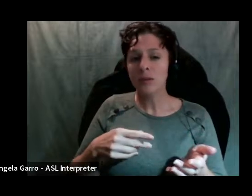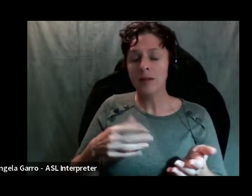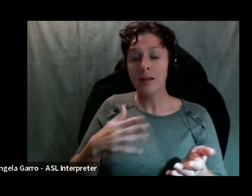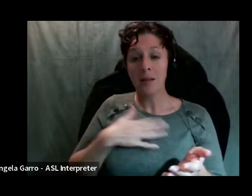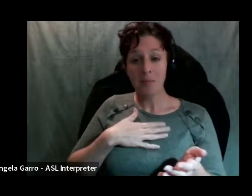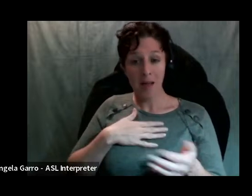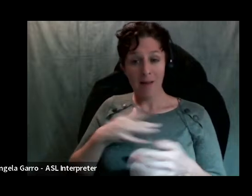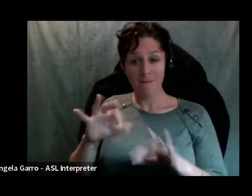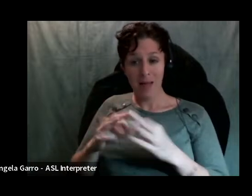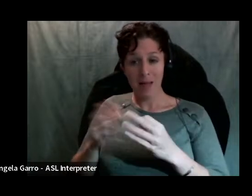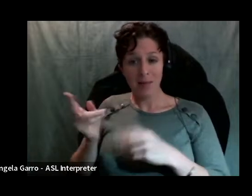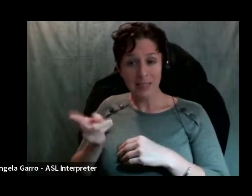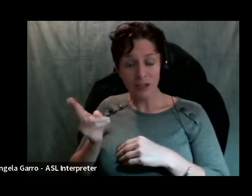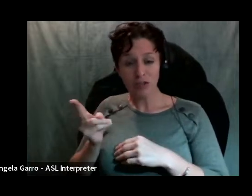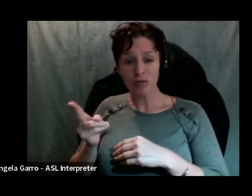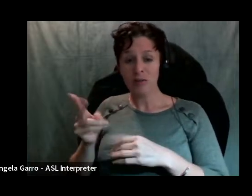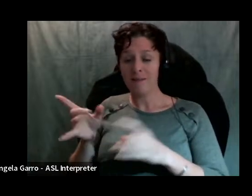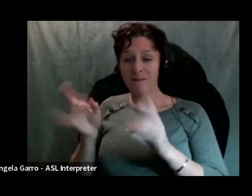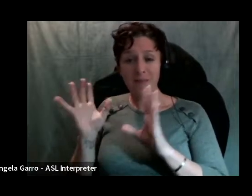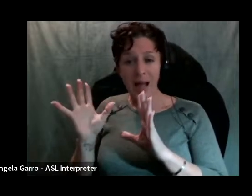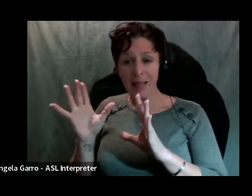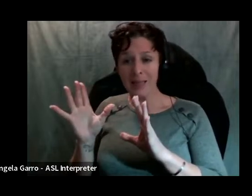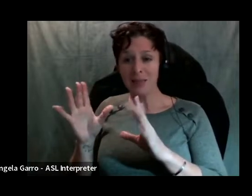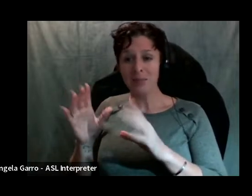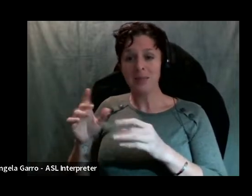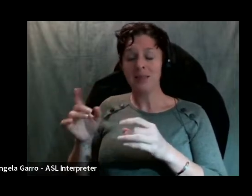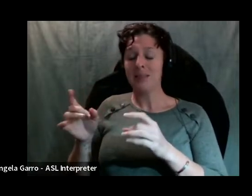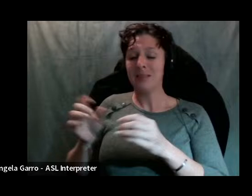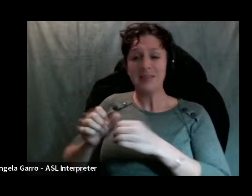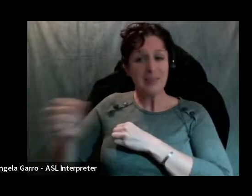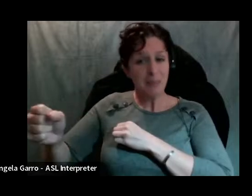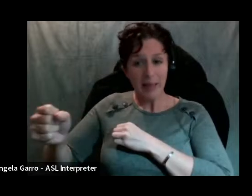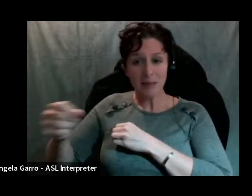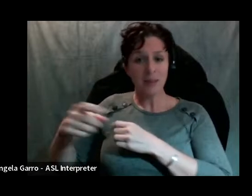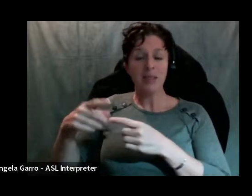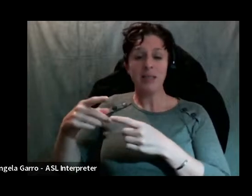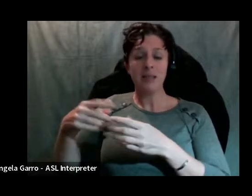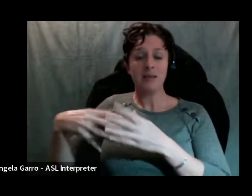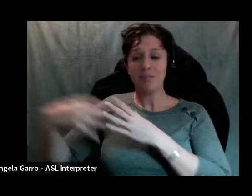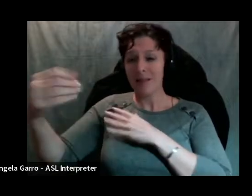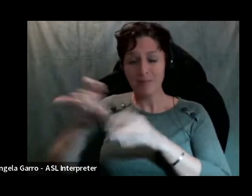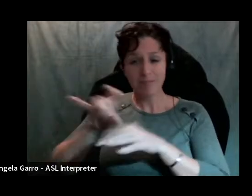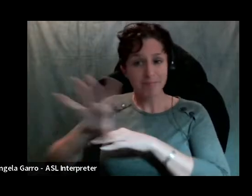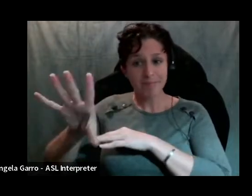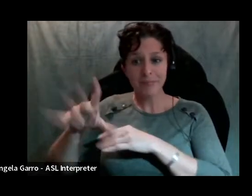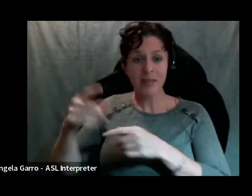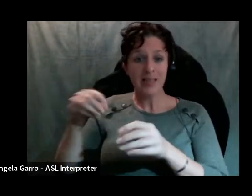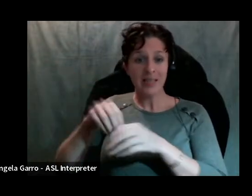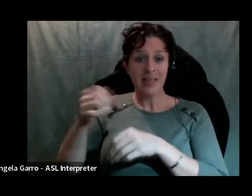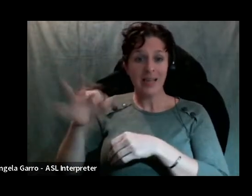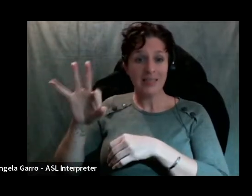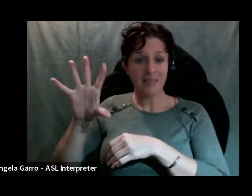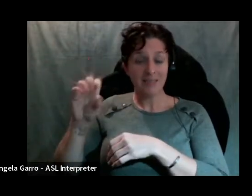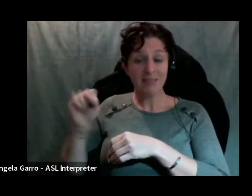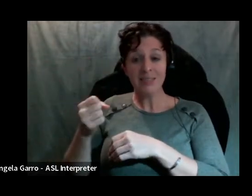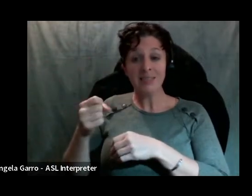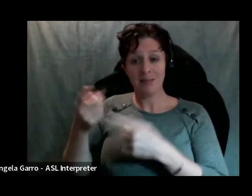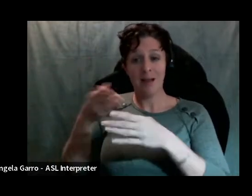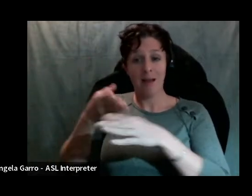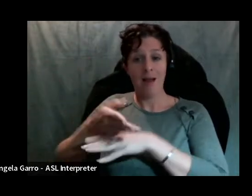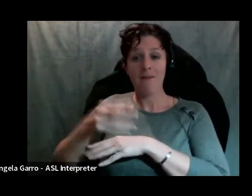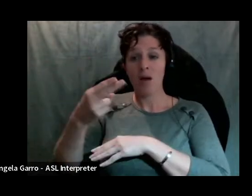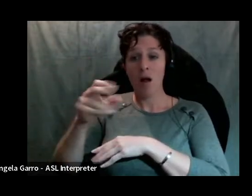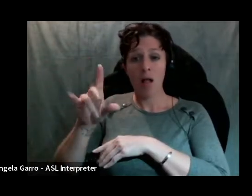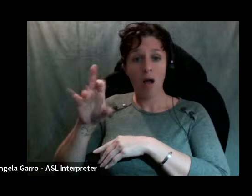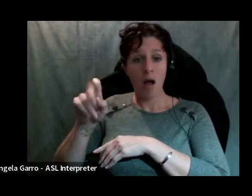and aberrant displacement from communist Romania in the 1950s and in the aftermath of the Holocaust, installed in me